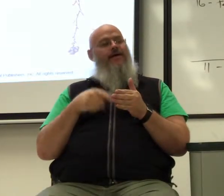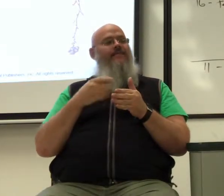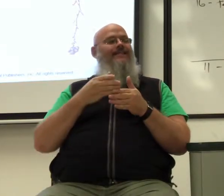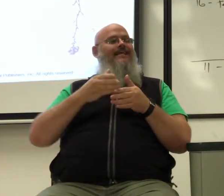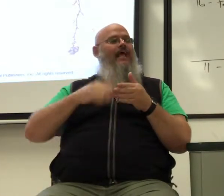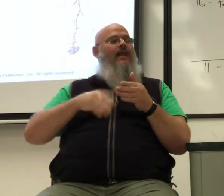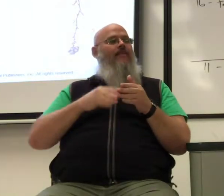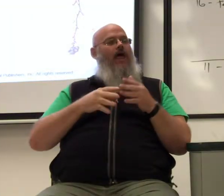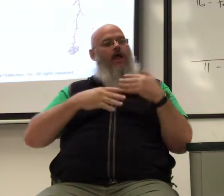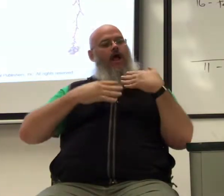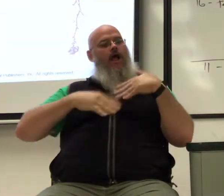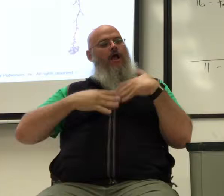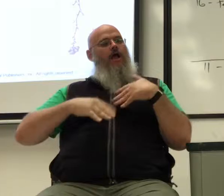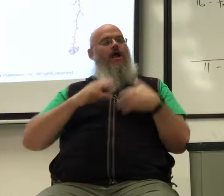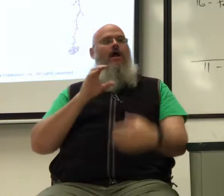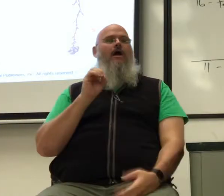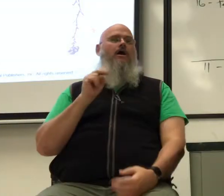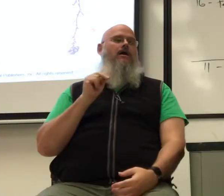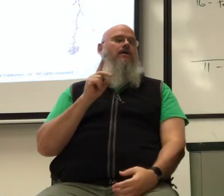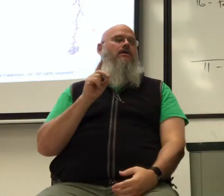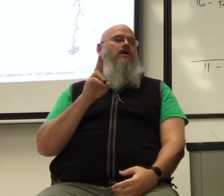zone.